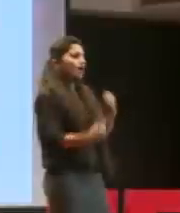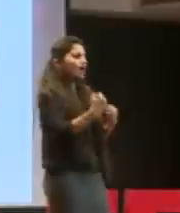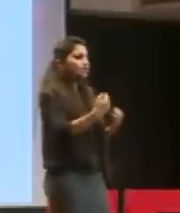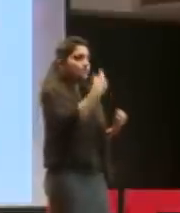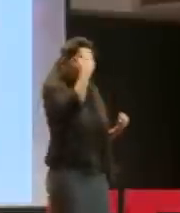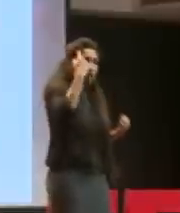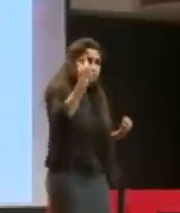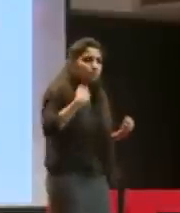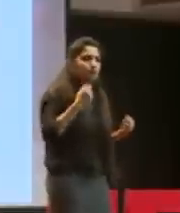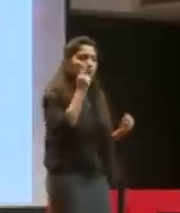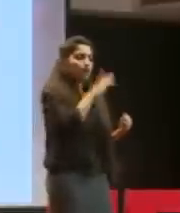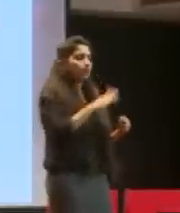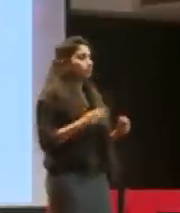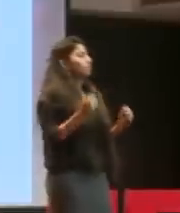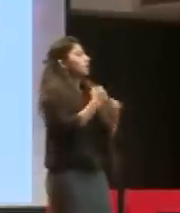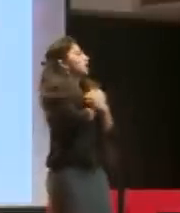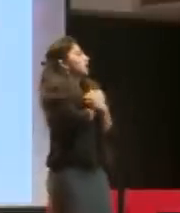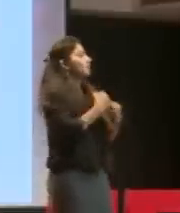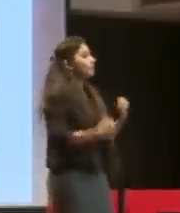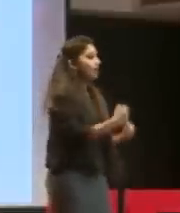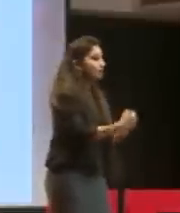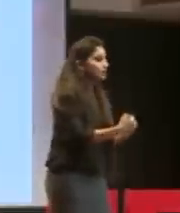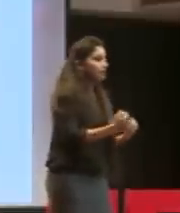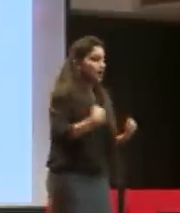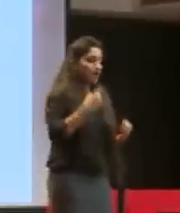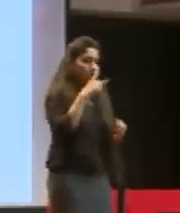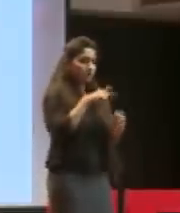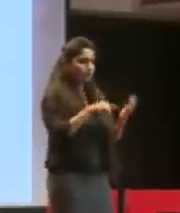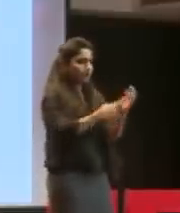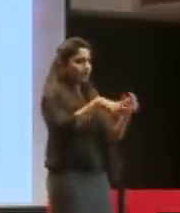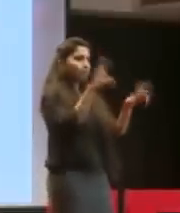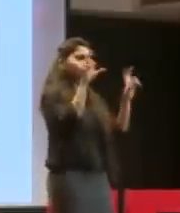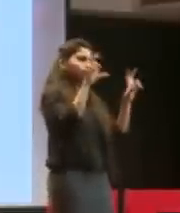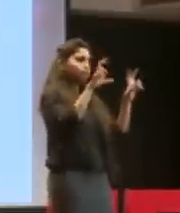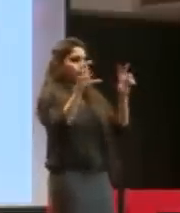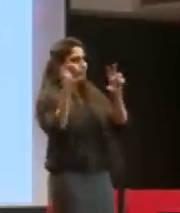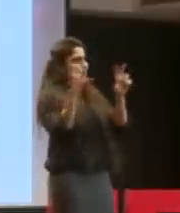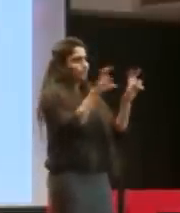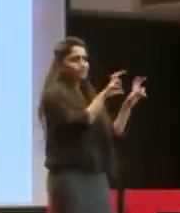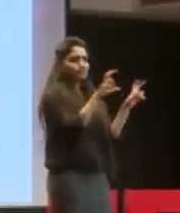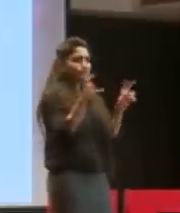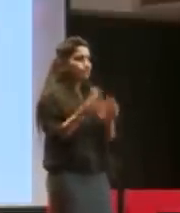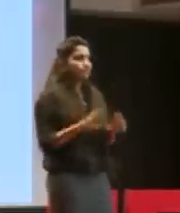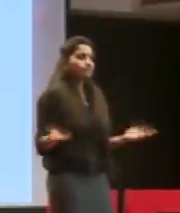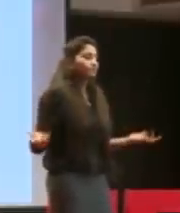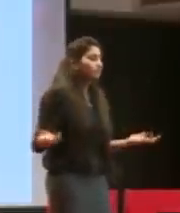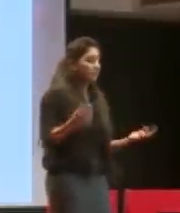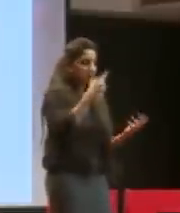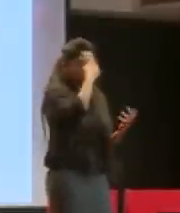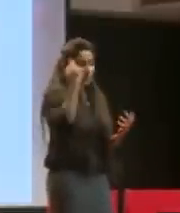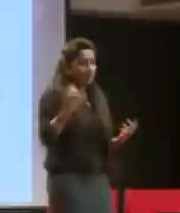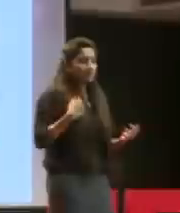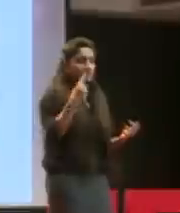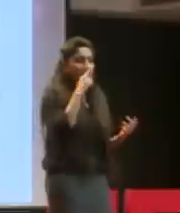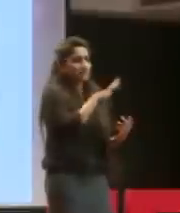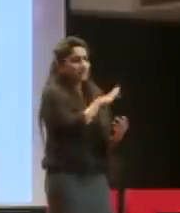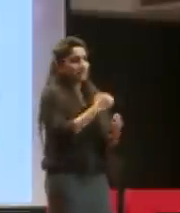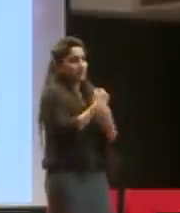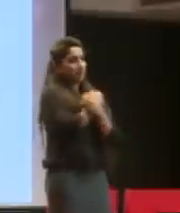bikes because my brother was crazy for them. I remember interpreting those Star-Plus serials for my sister.